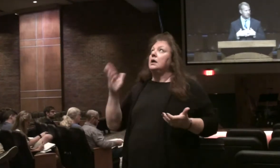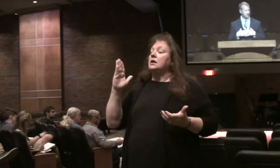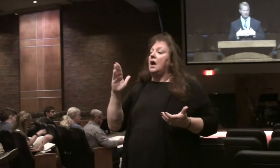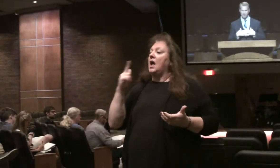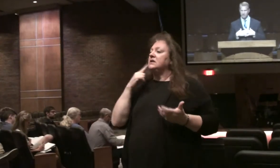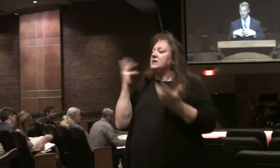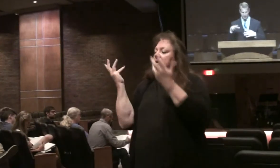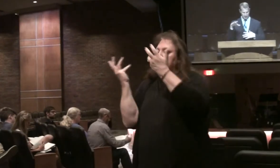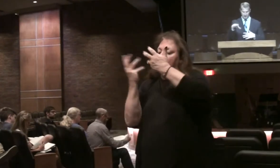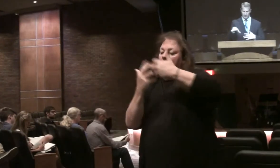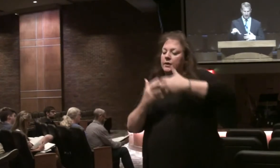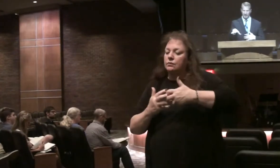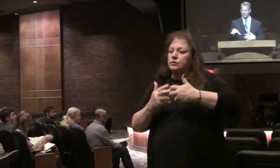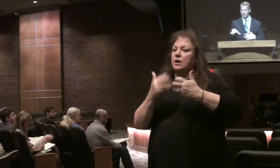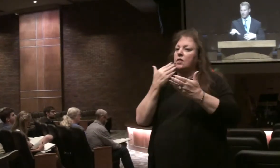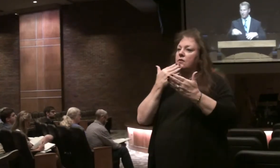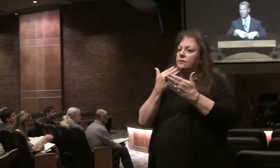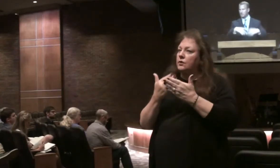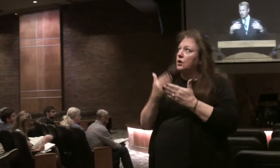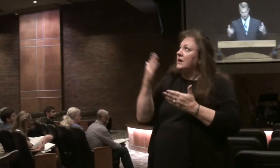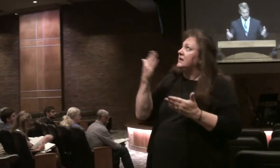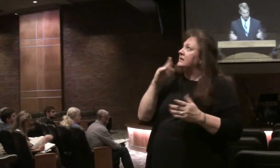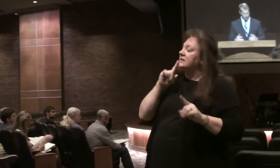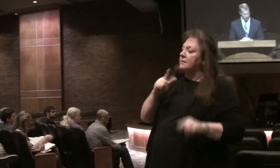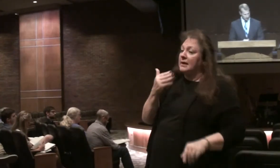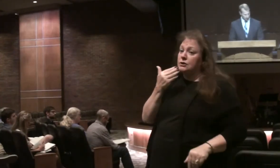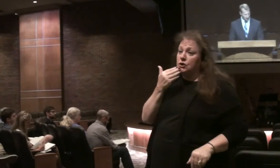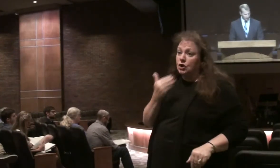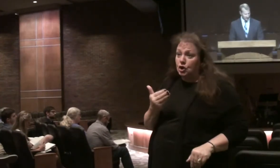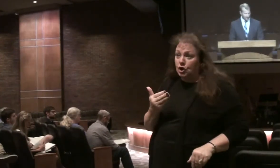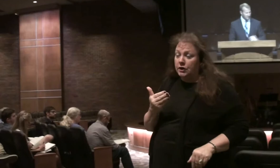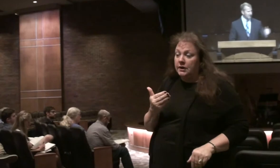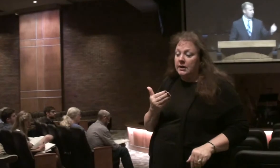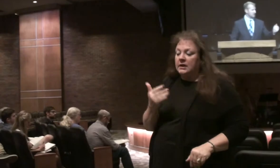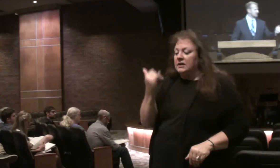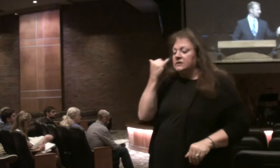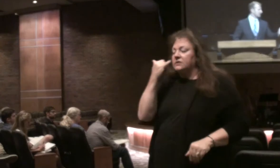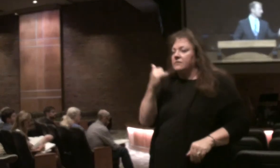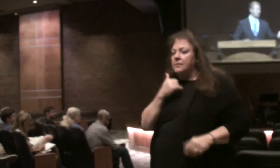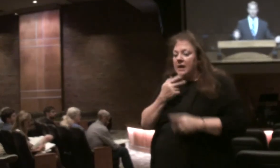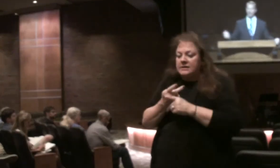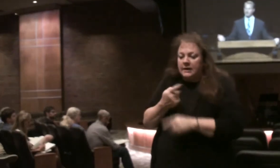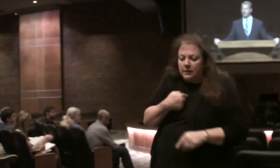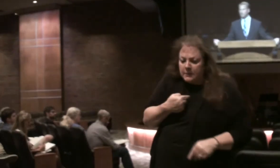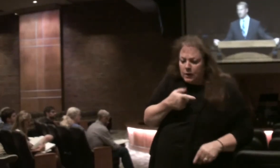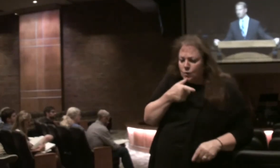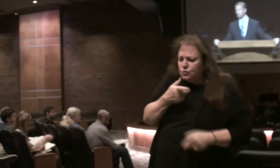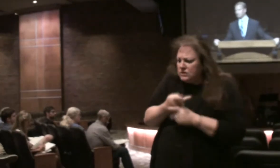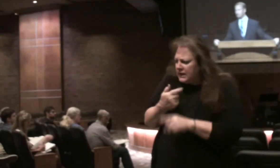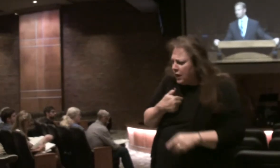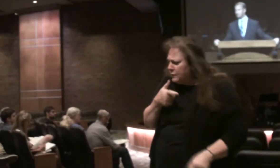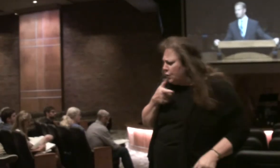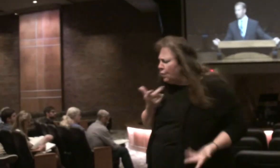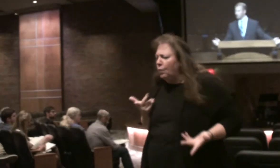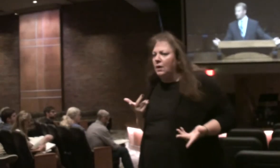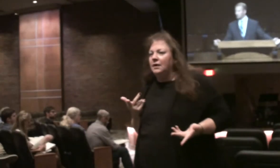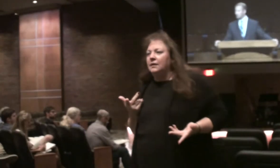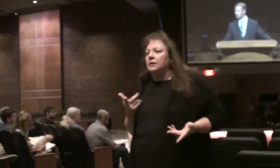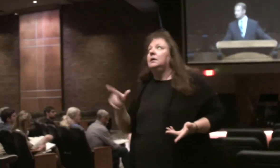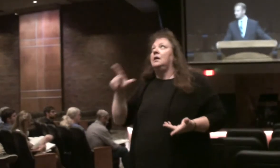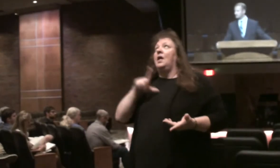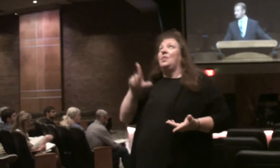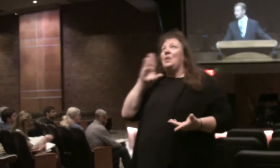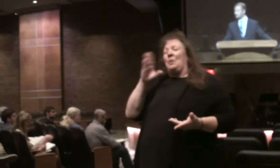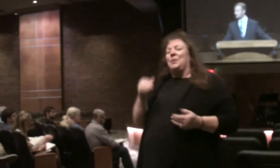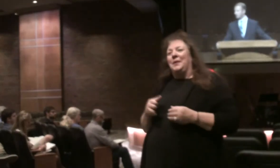work together for good. His commands are good. So we think, if I'm not watching out for me, who's going to watch out for me? Well, the Lord